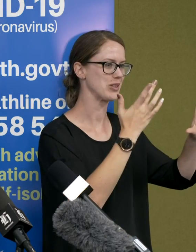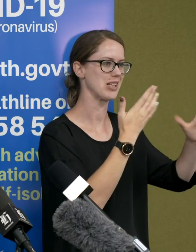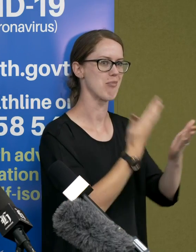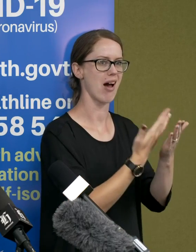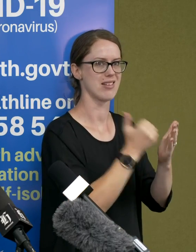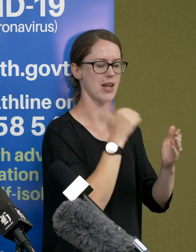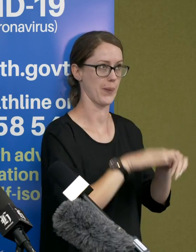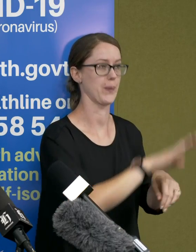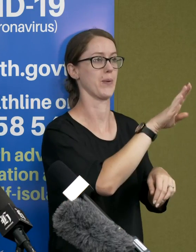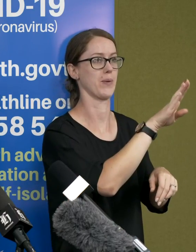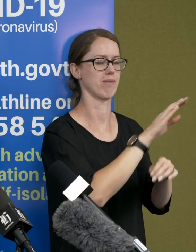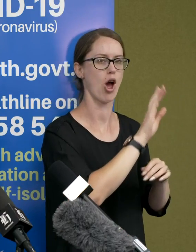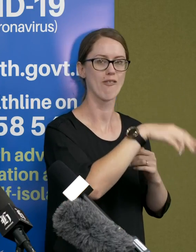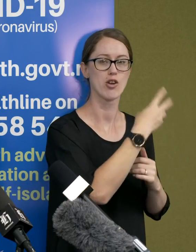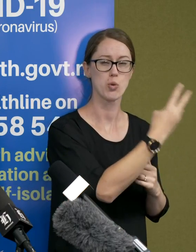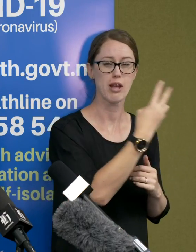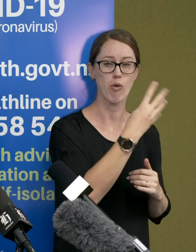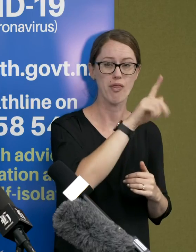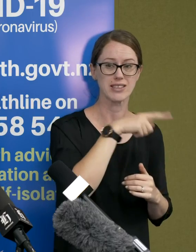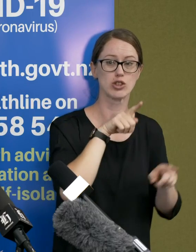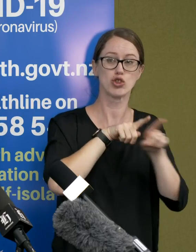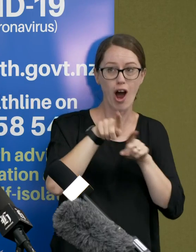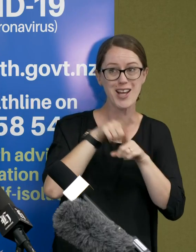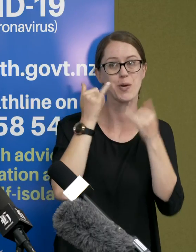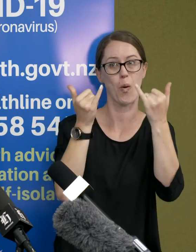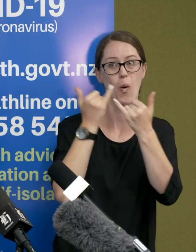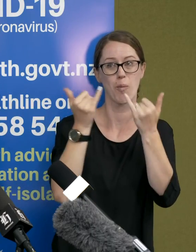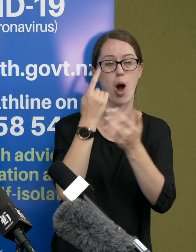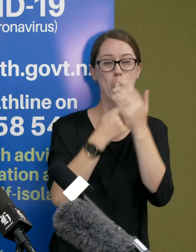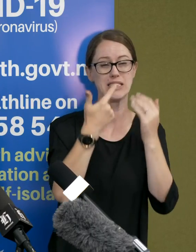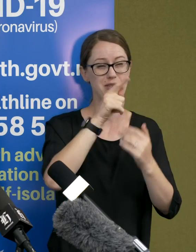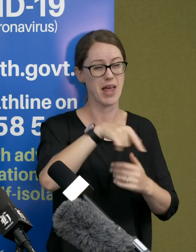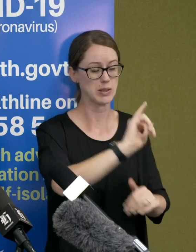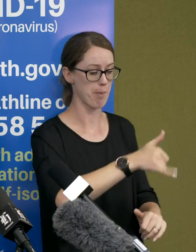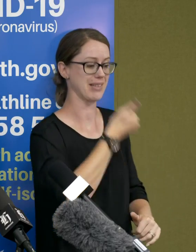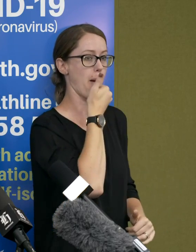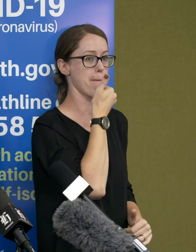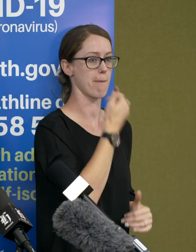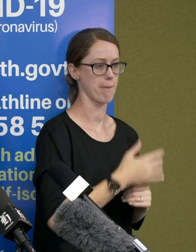demand yesterday, with over 24,000 people trying to contact Healthline.